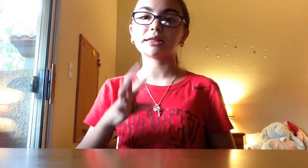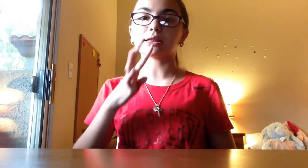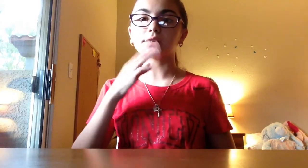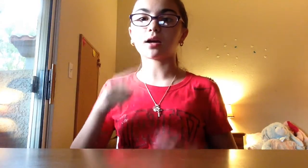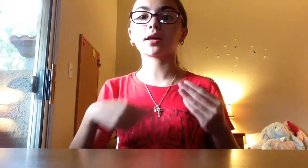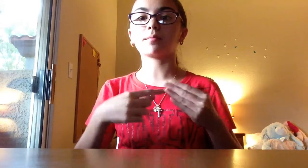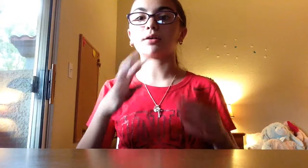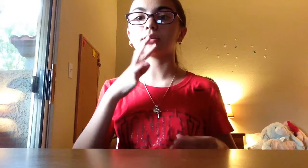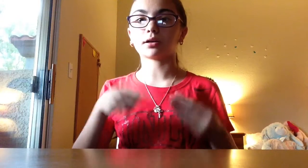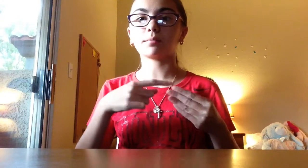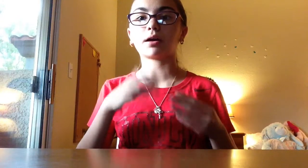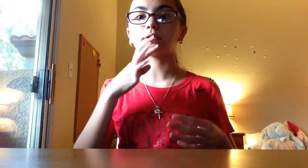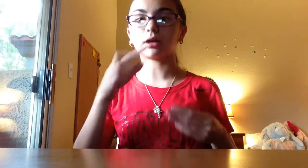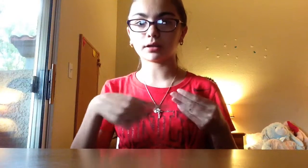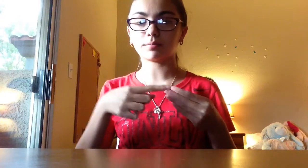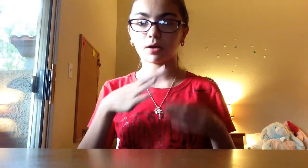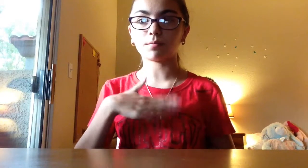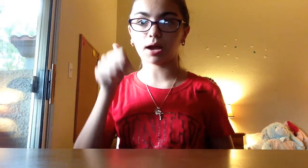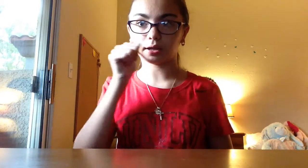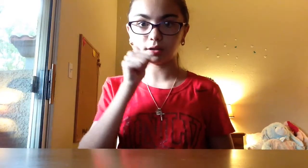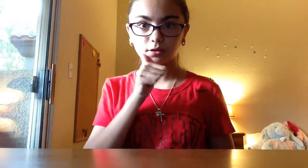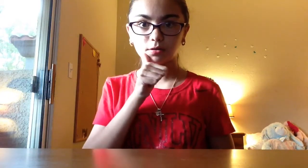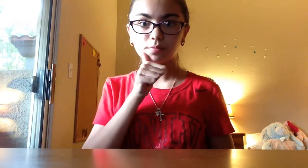says, talking about, talking about, talking about my girl.